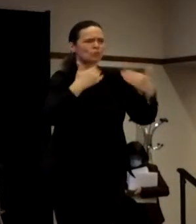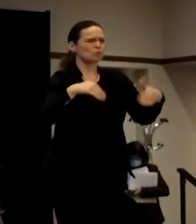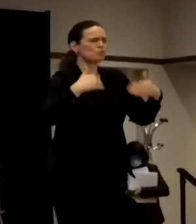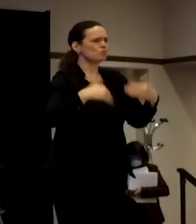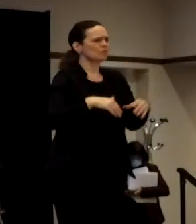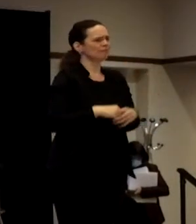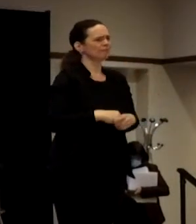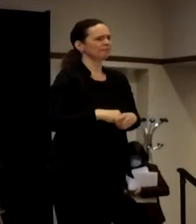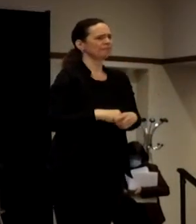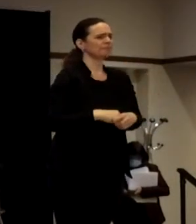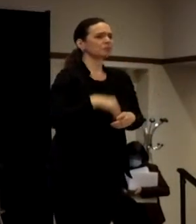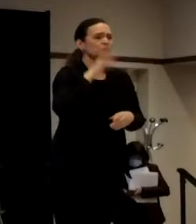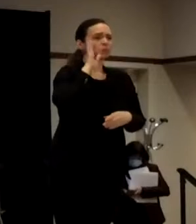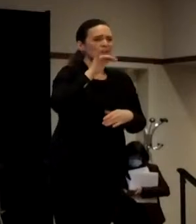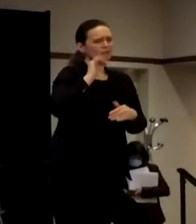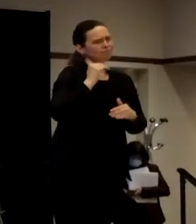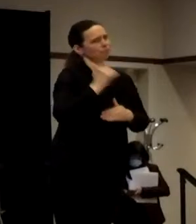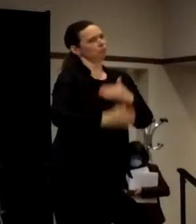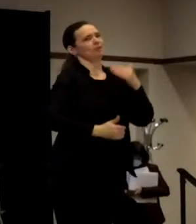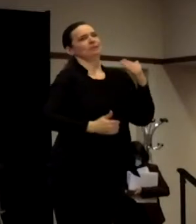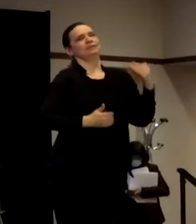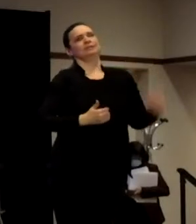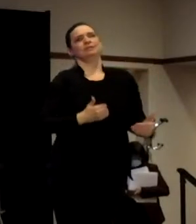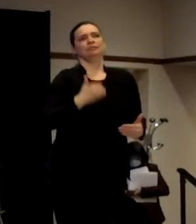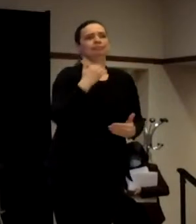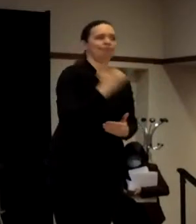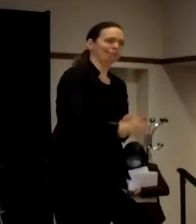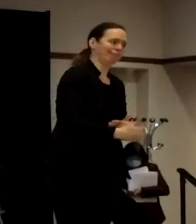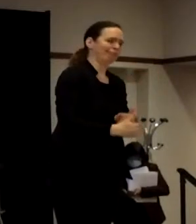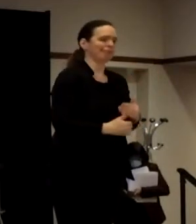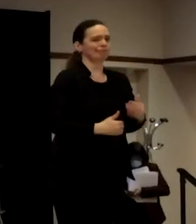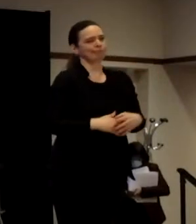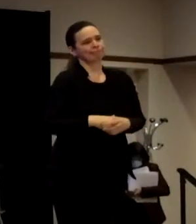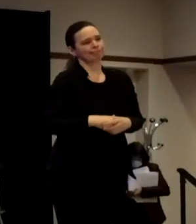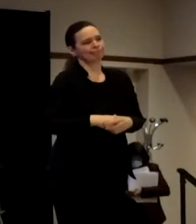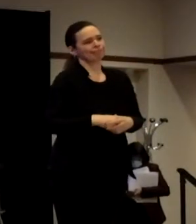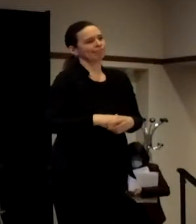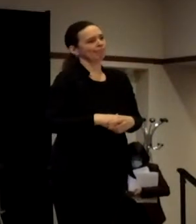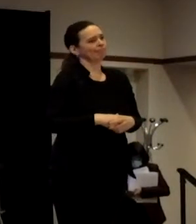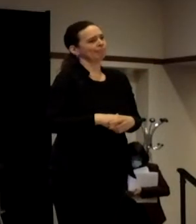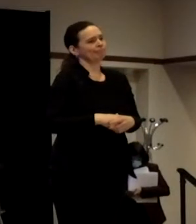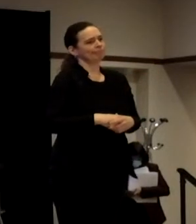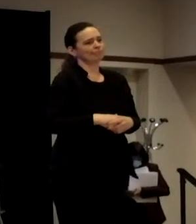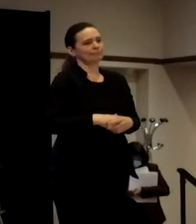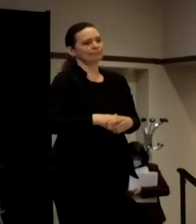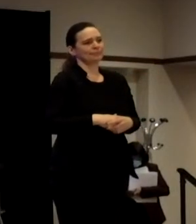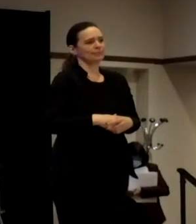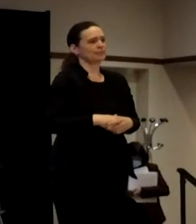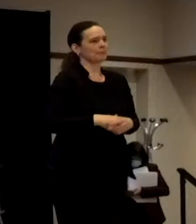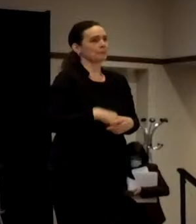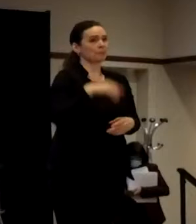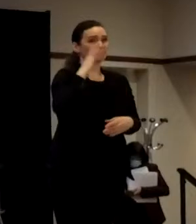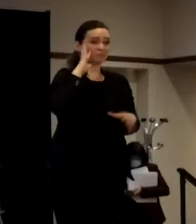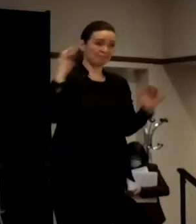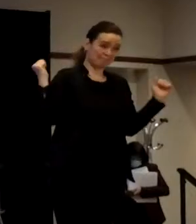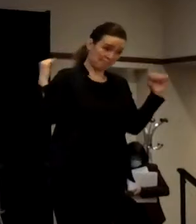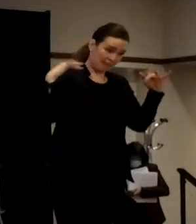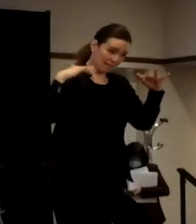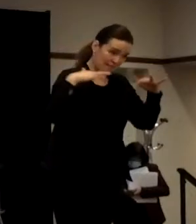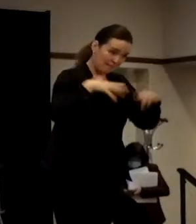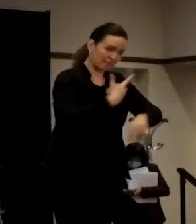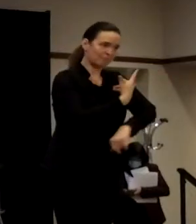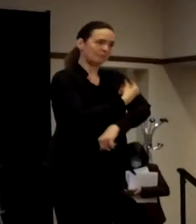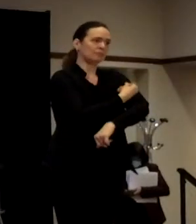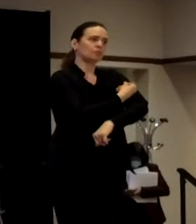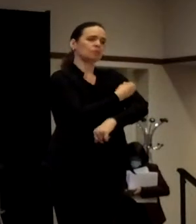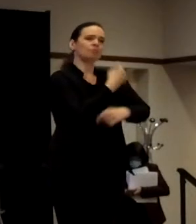We know that the mass vaccination sites are very effective to get shots in arms the fastest, and that's how we're going to